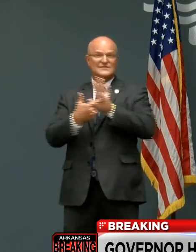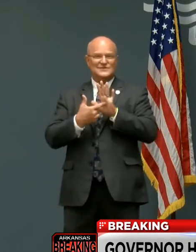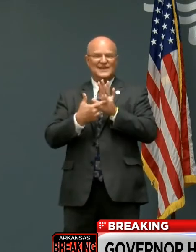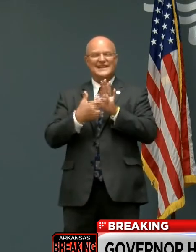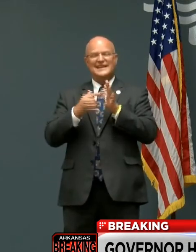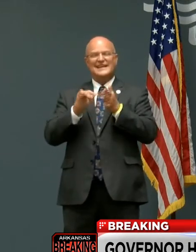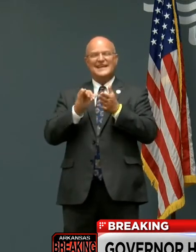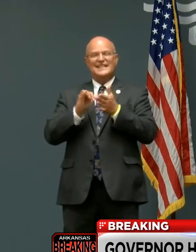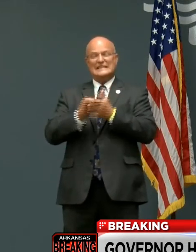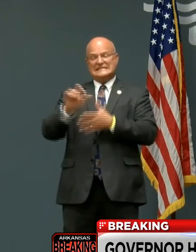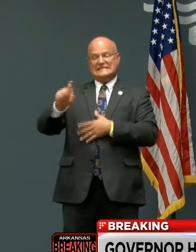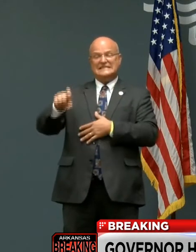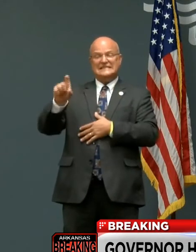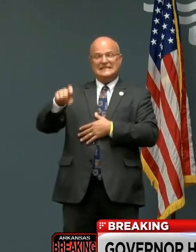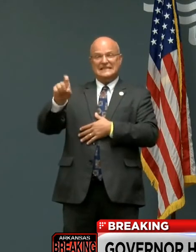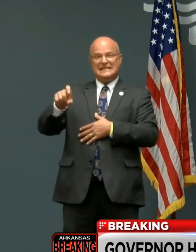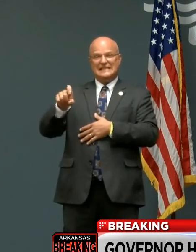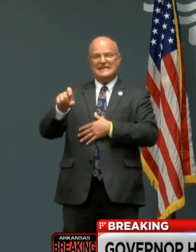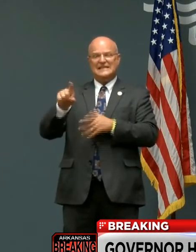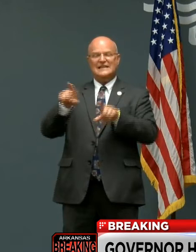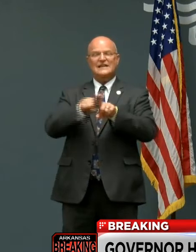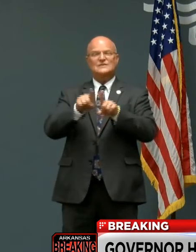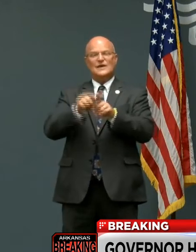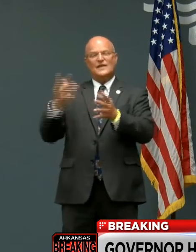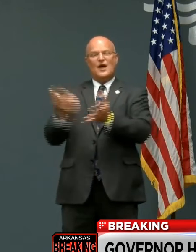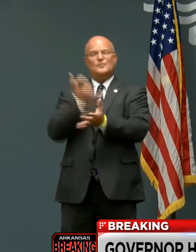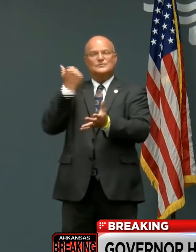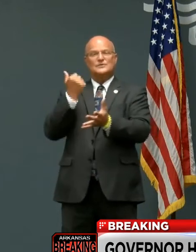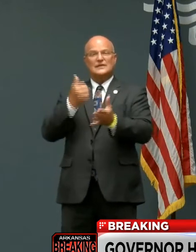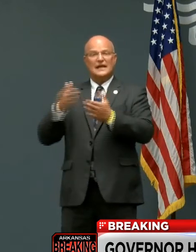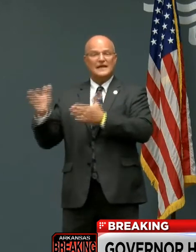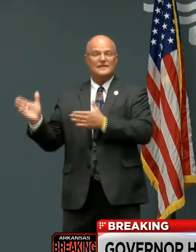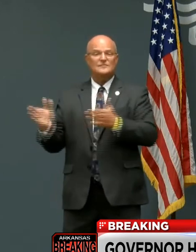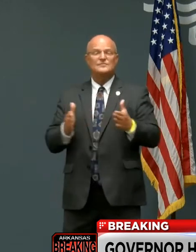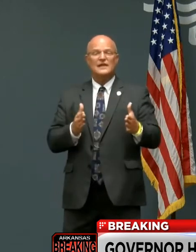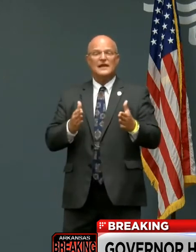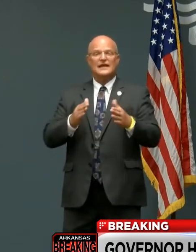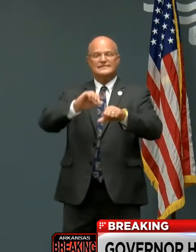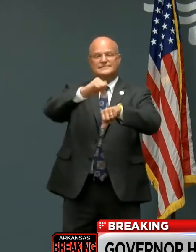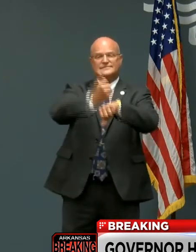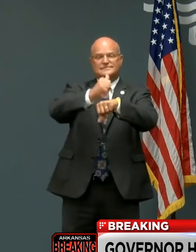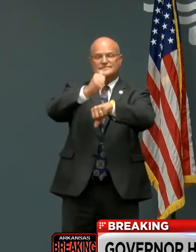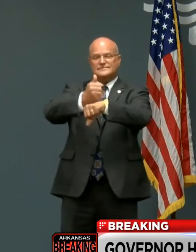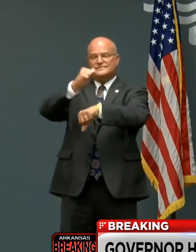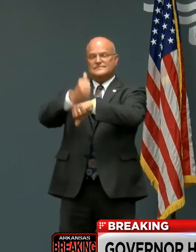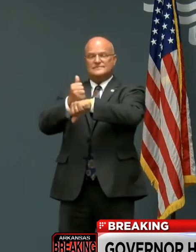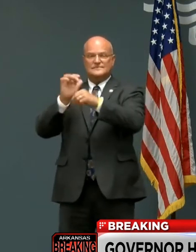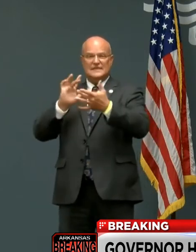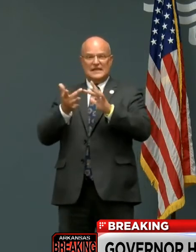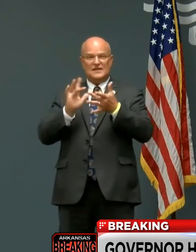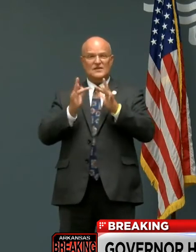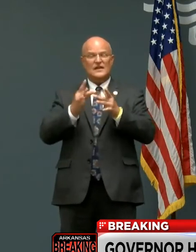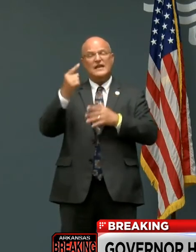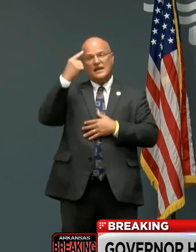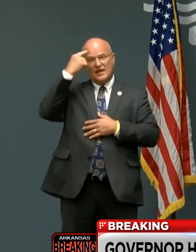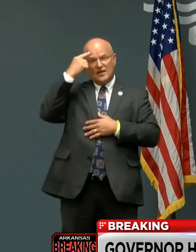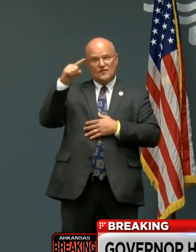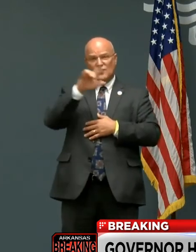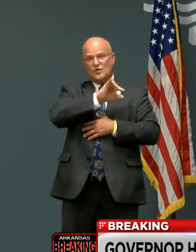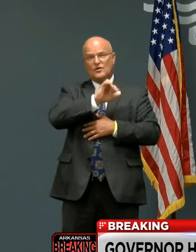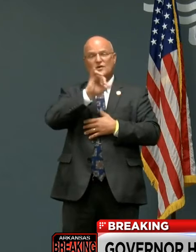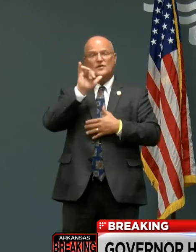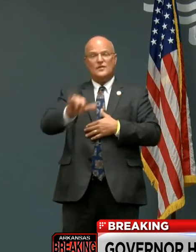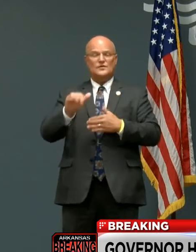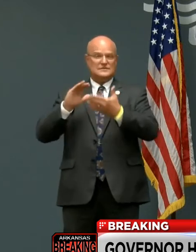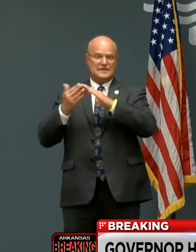the need as well as the opportunity and the plan to get that internet to